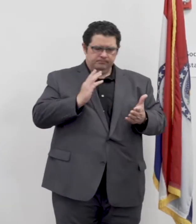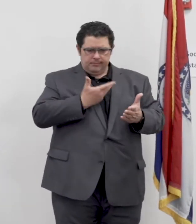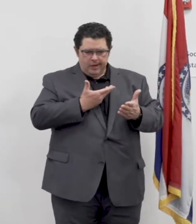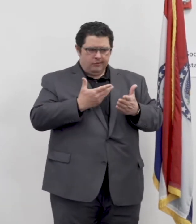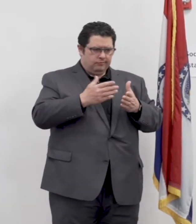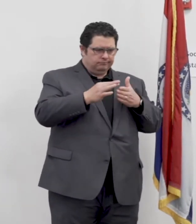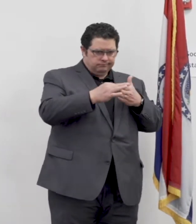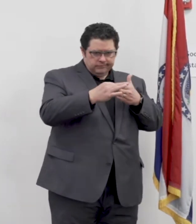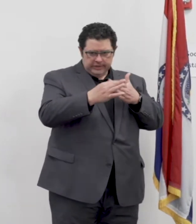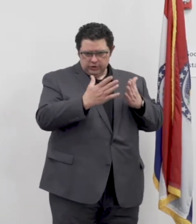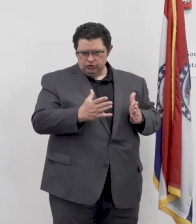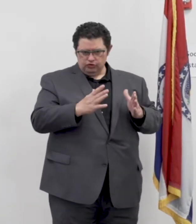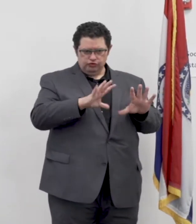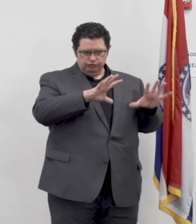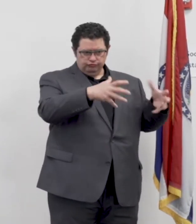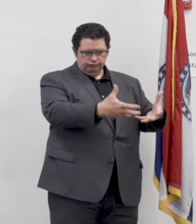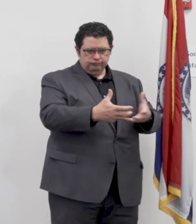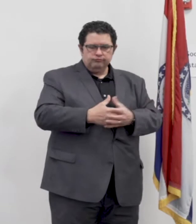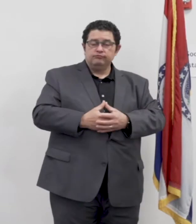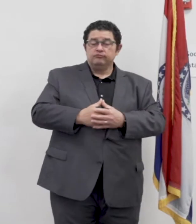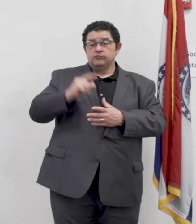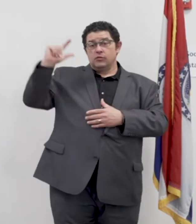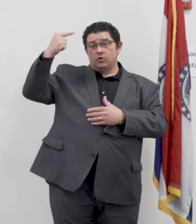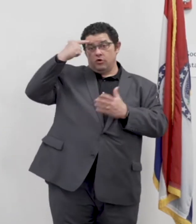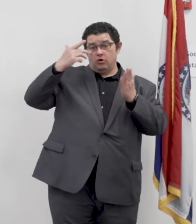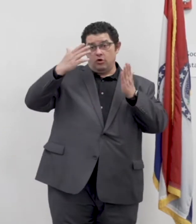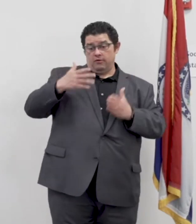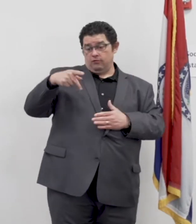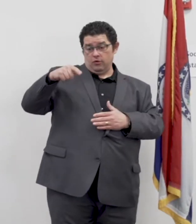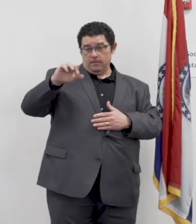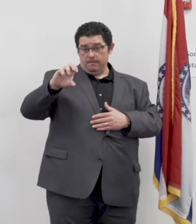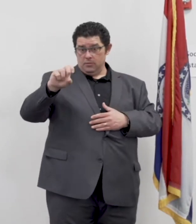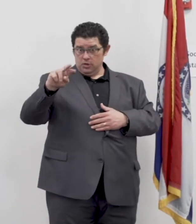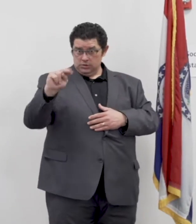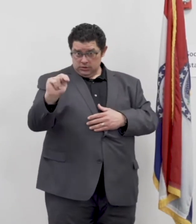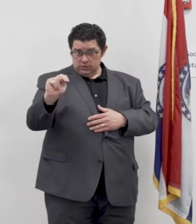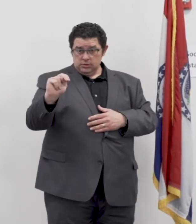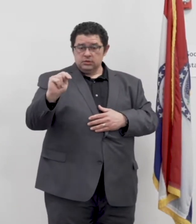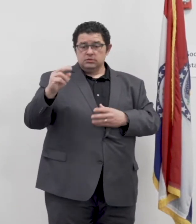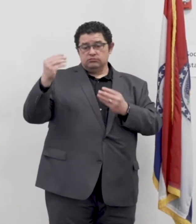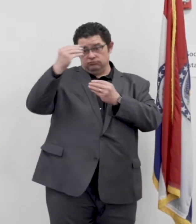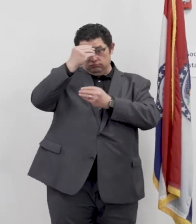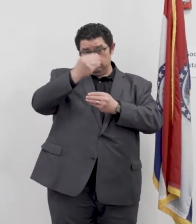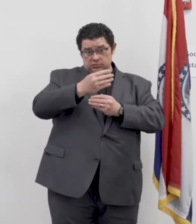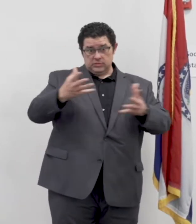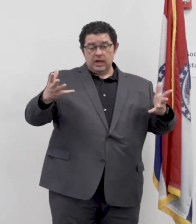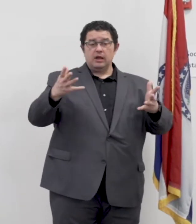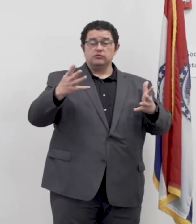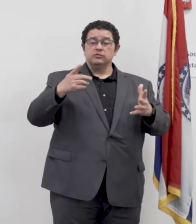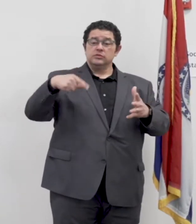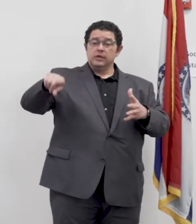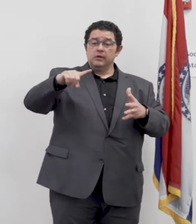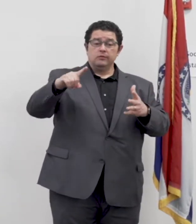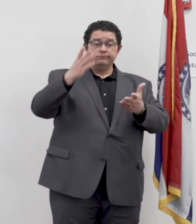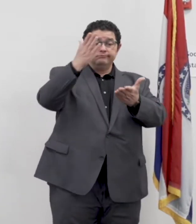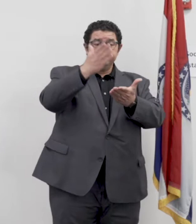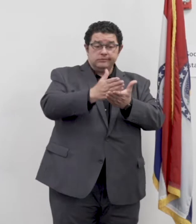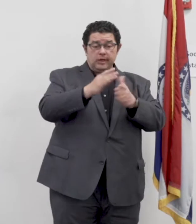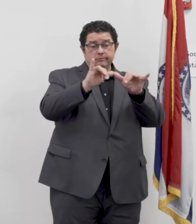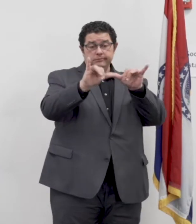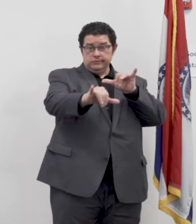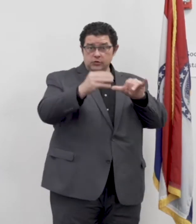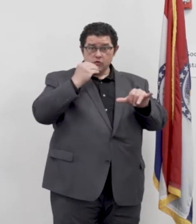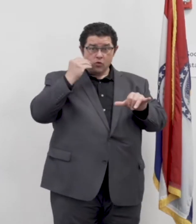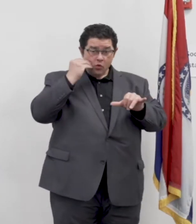regional leaders. Governor Parson has announced that he will lift the stay-at-home order in the state of Missouri with some